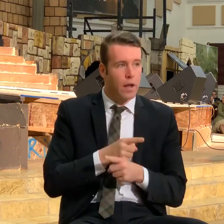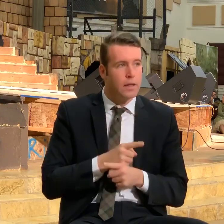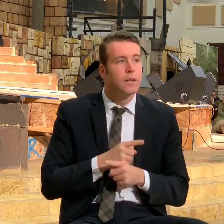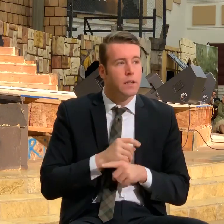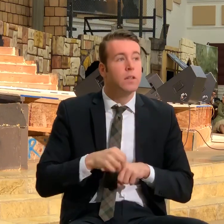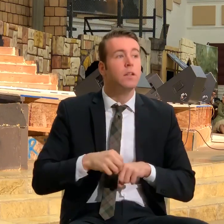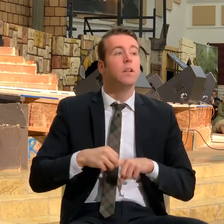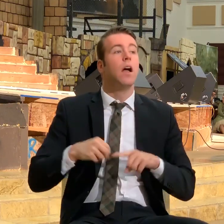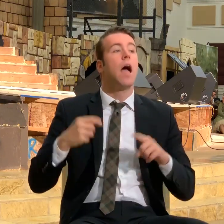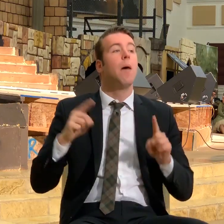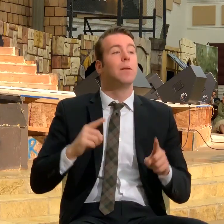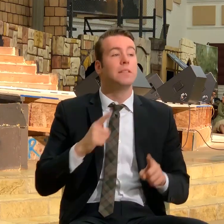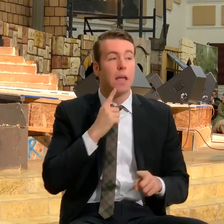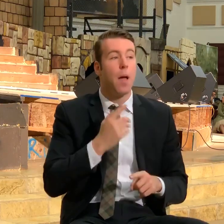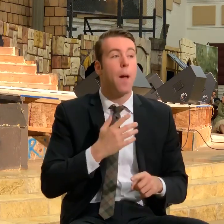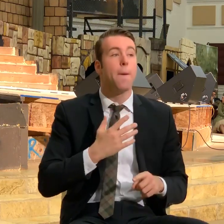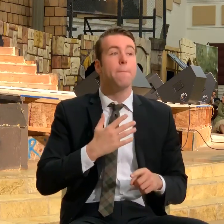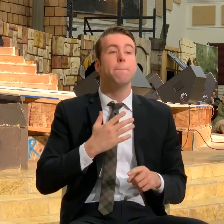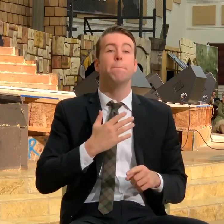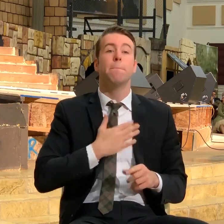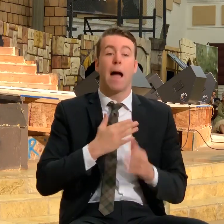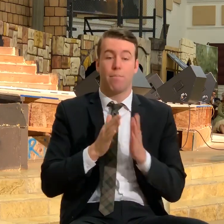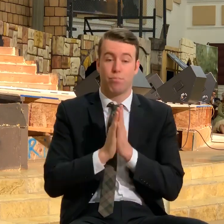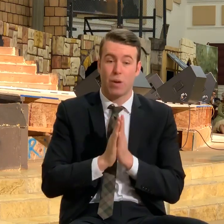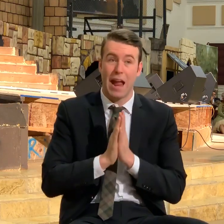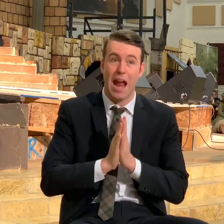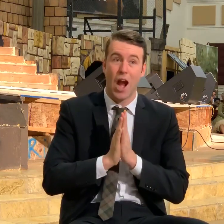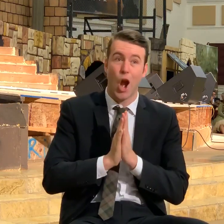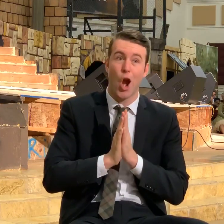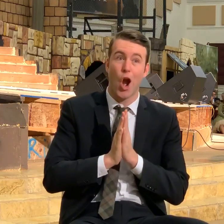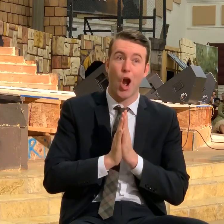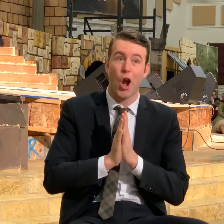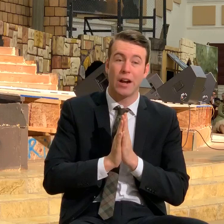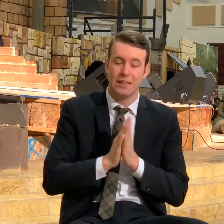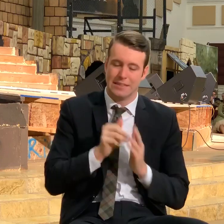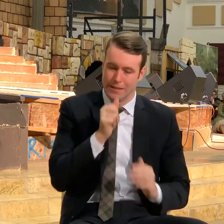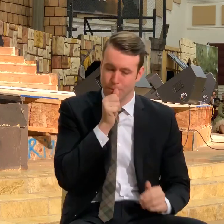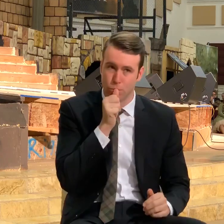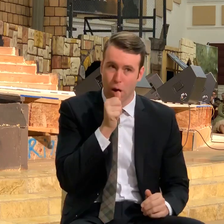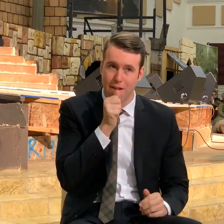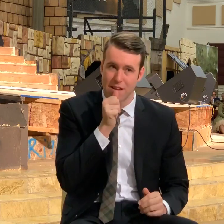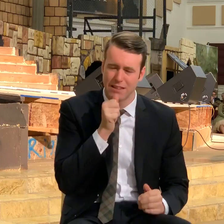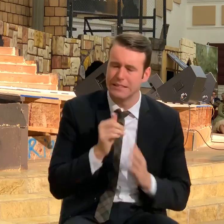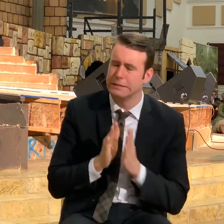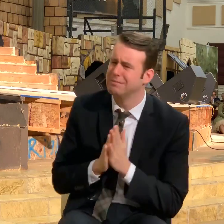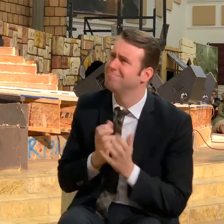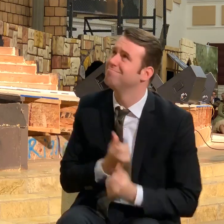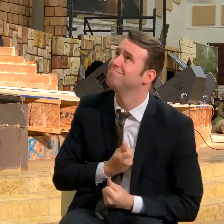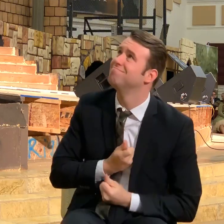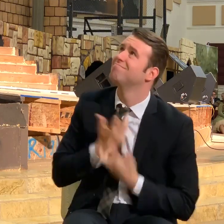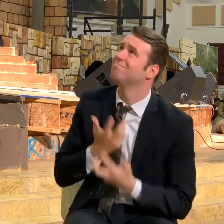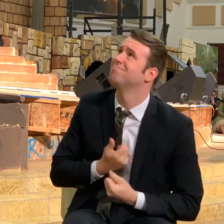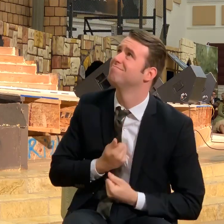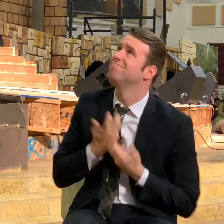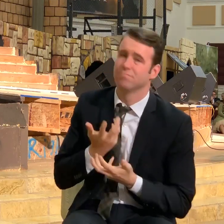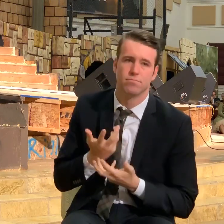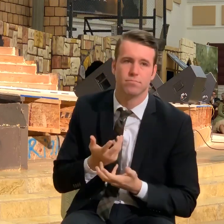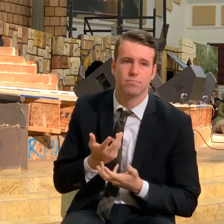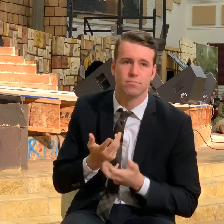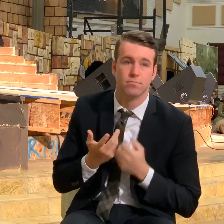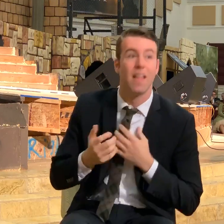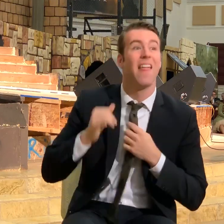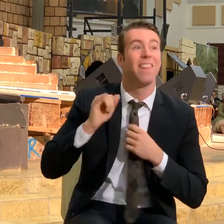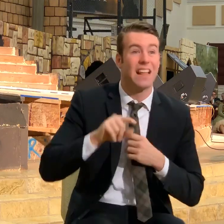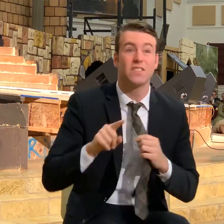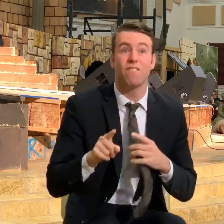And he said, my prayer returned into my own bosom. That indicates it was a private prayer closet. Can I tell you, that's one of the first